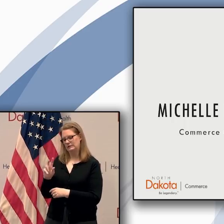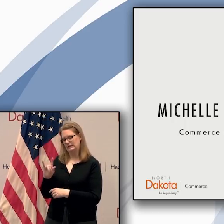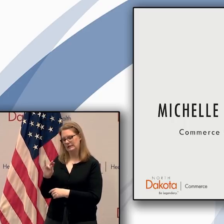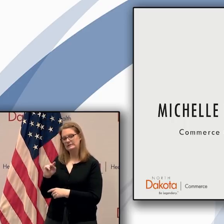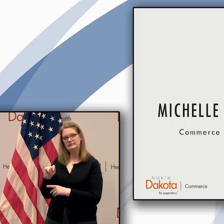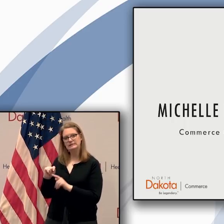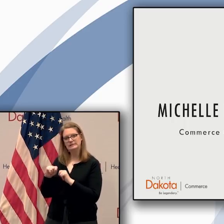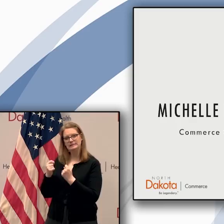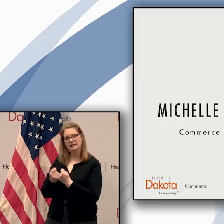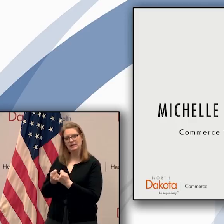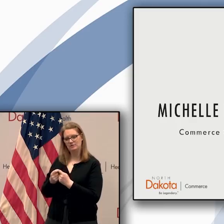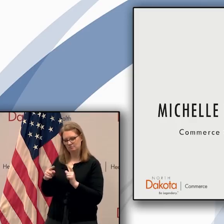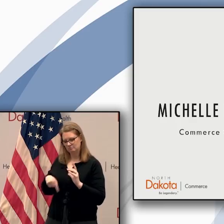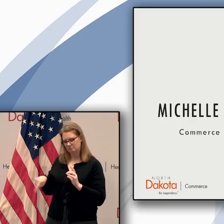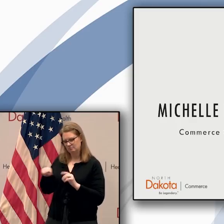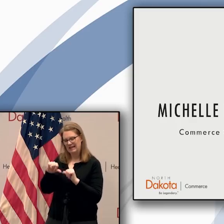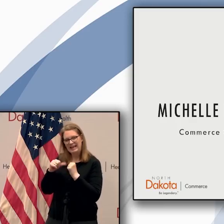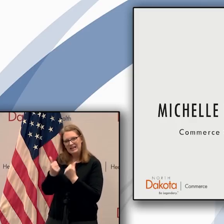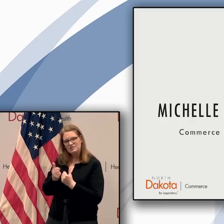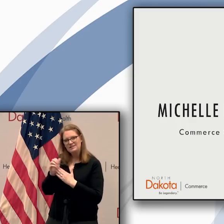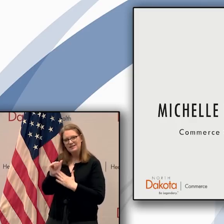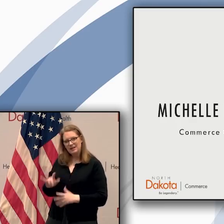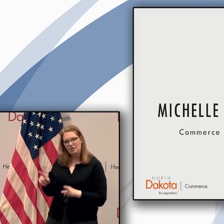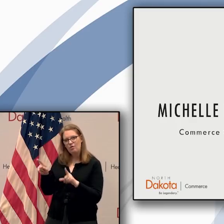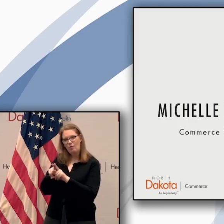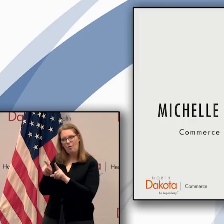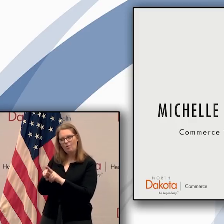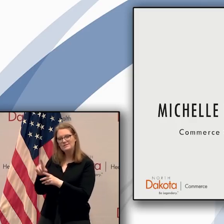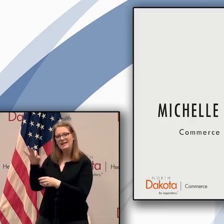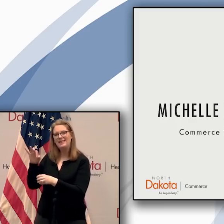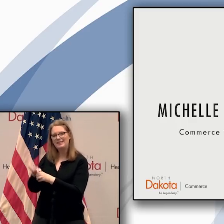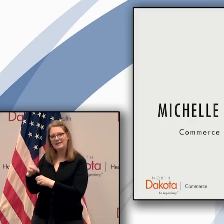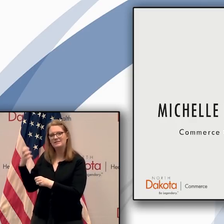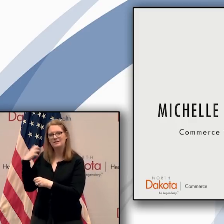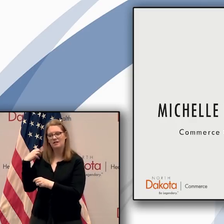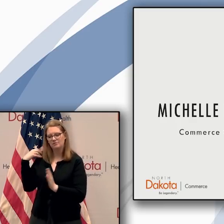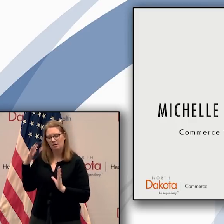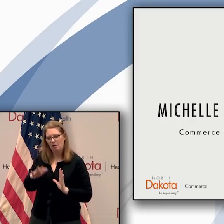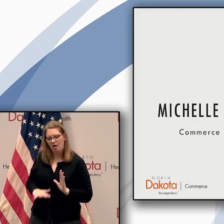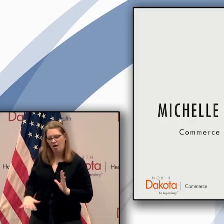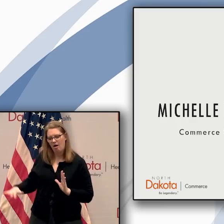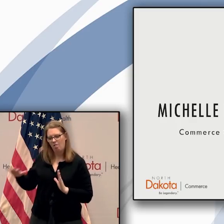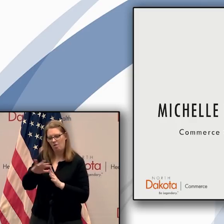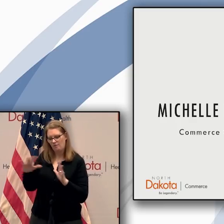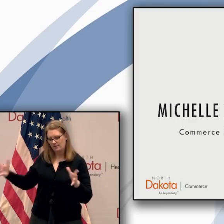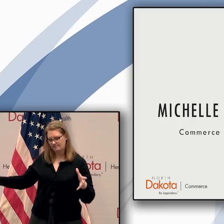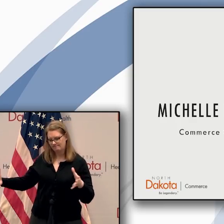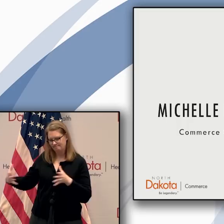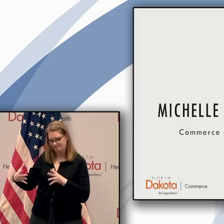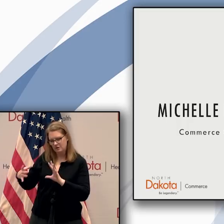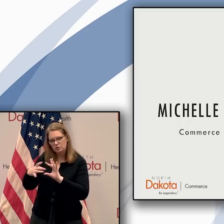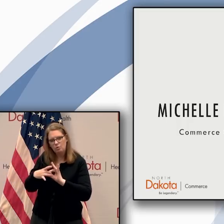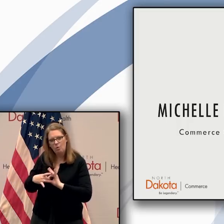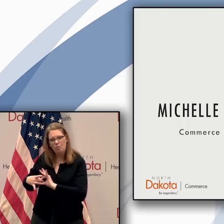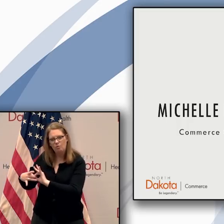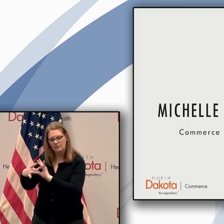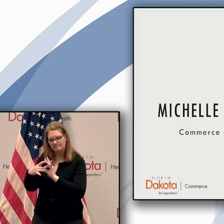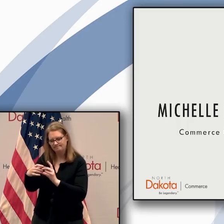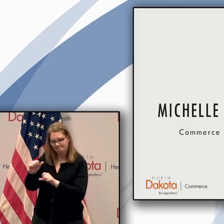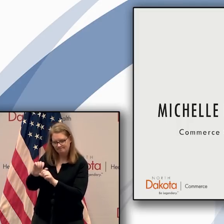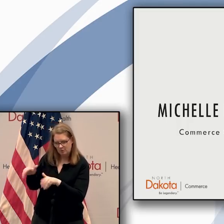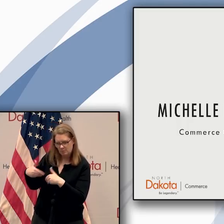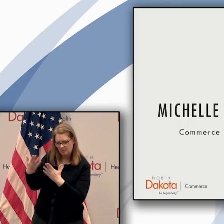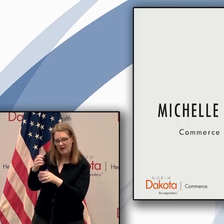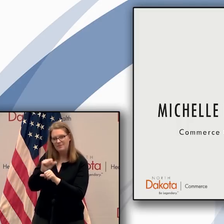Team, made up of agency leaders and elected officials from across state government, in order to take a coordinated approach to providing businesses